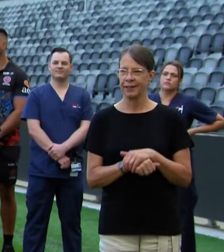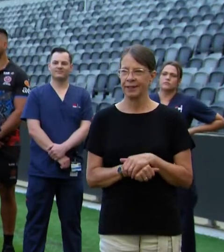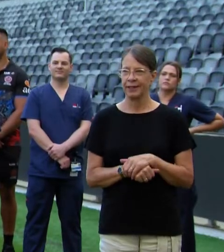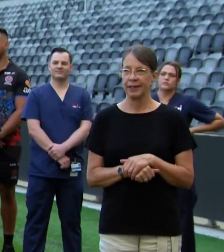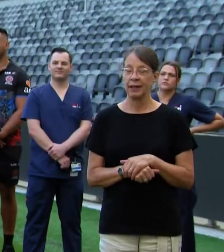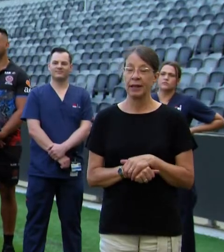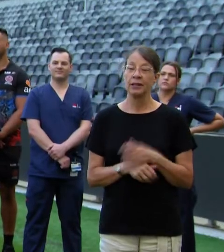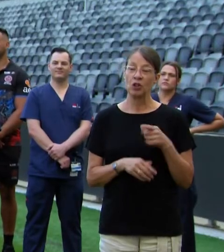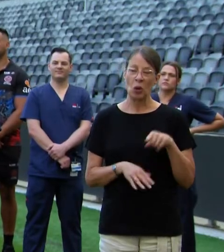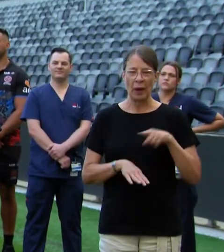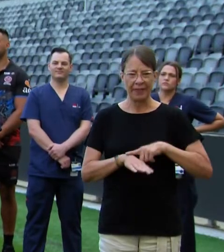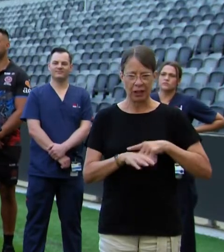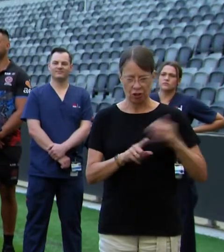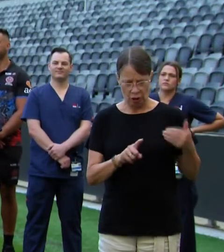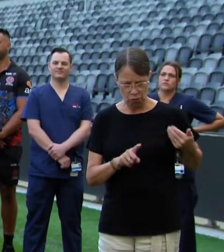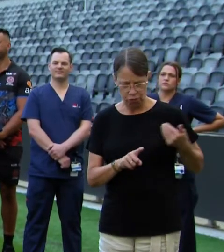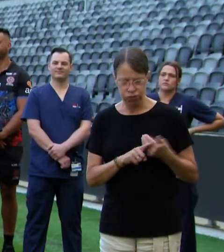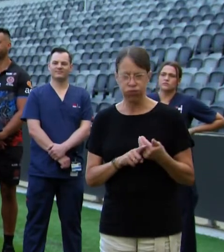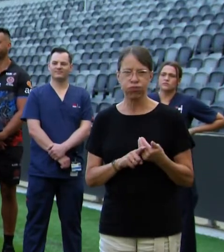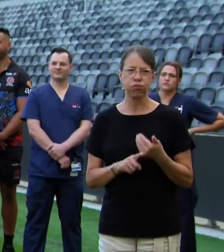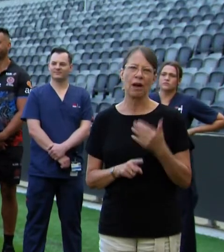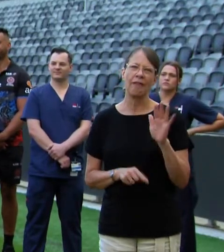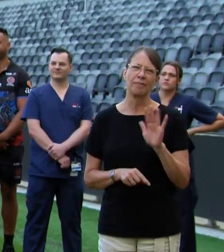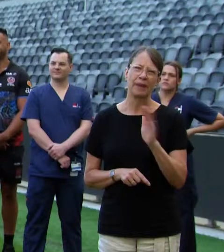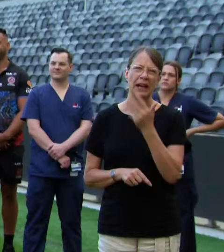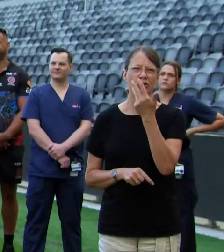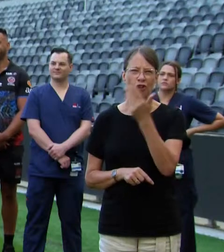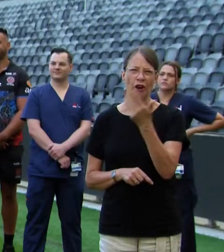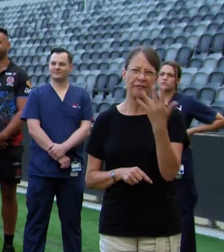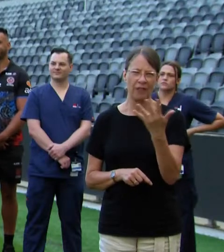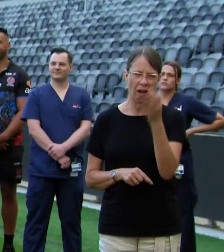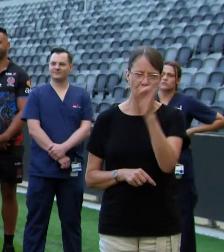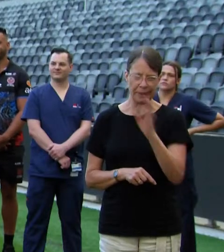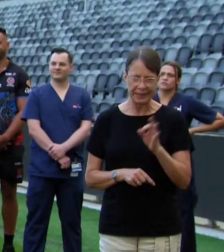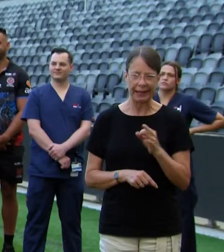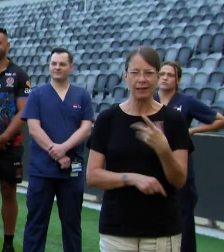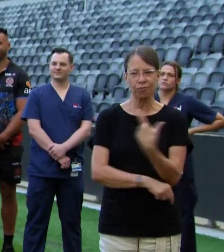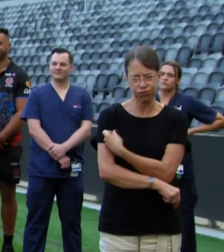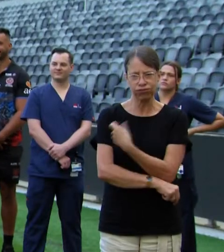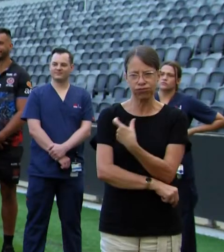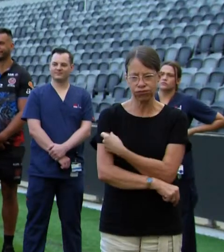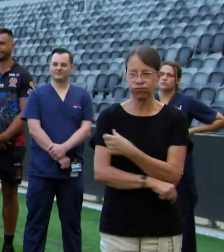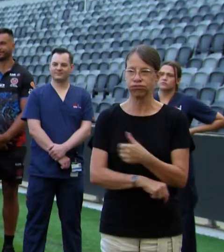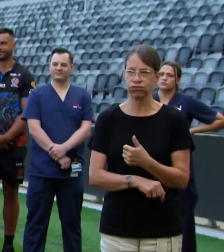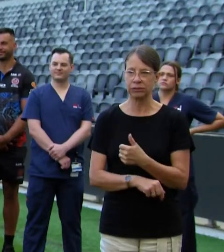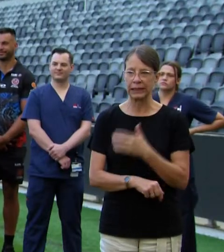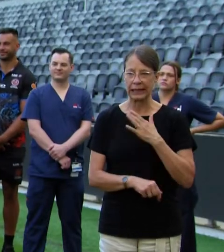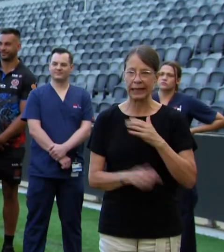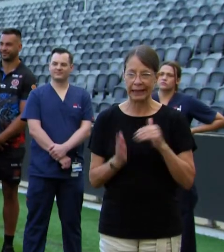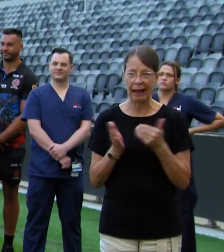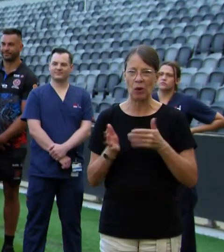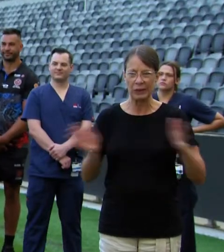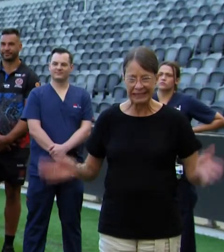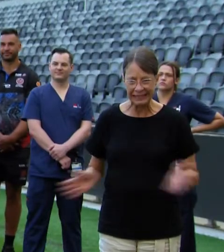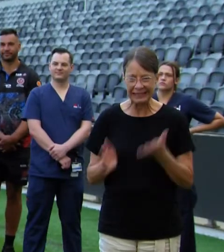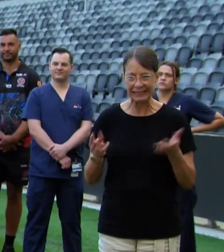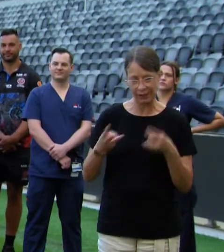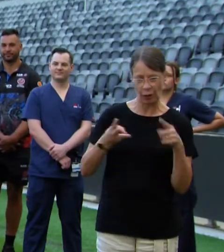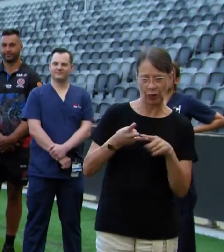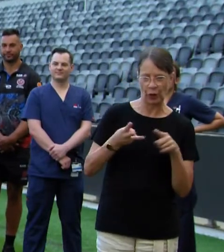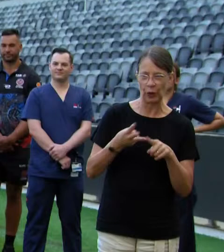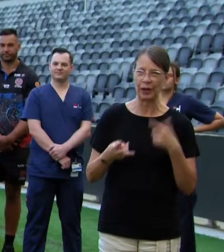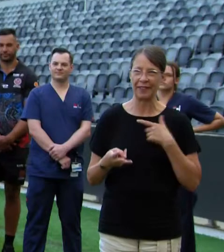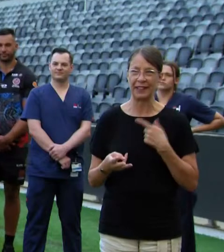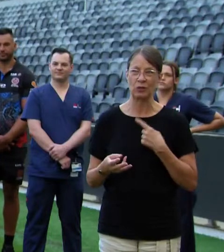high vaccination rate of 95%, and we're running an incredibly strong booster shot campaign at the moment. That's why we're here again today, and it's very pleasing